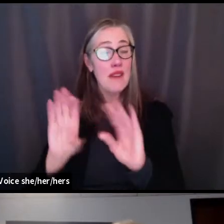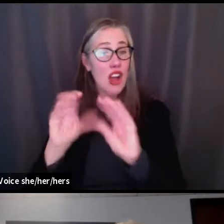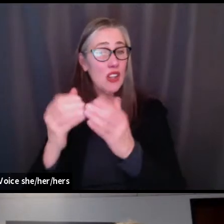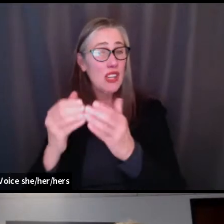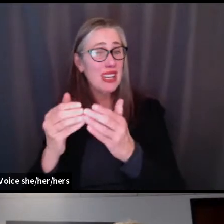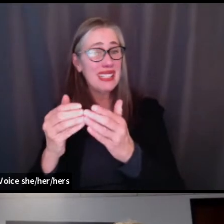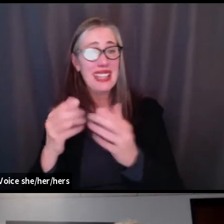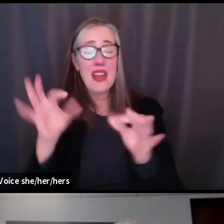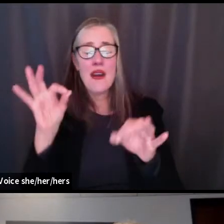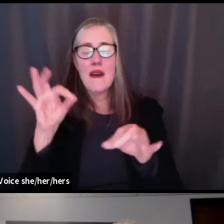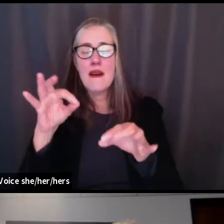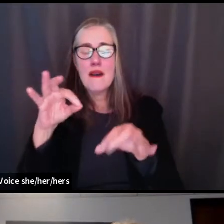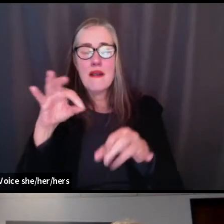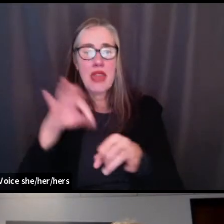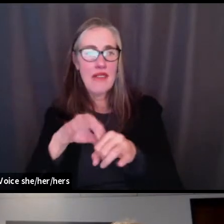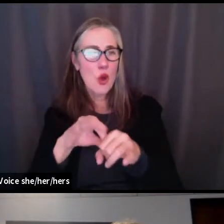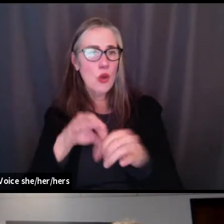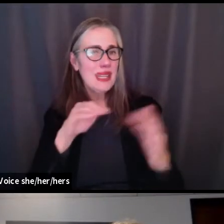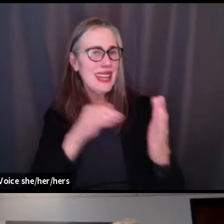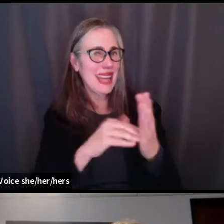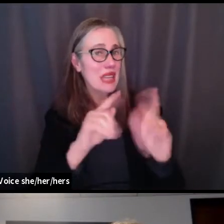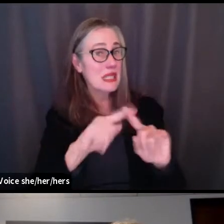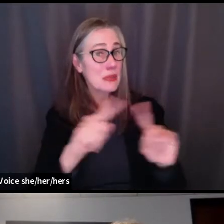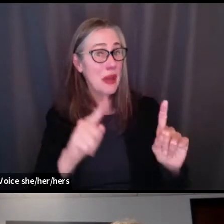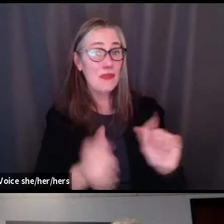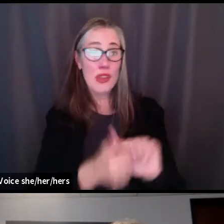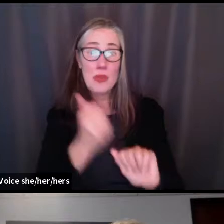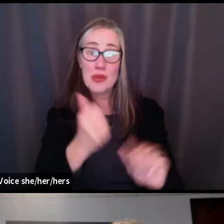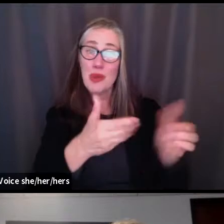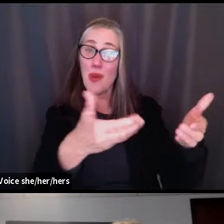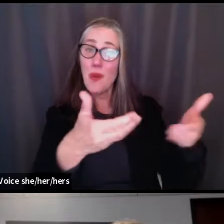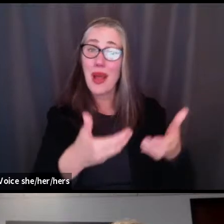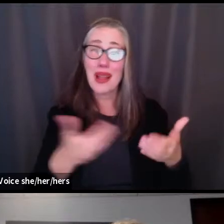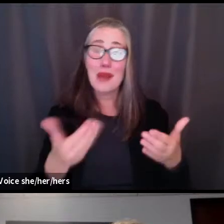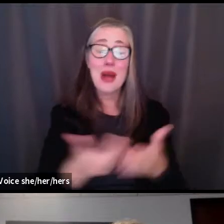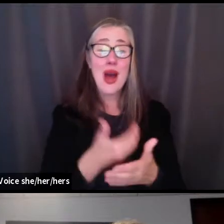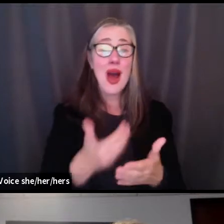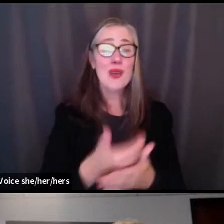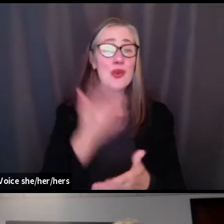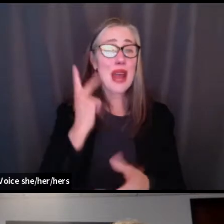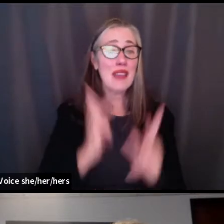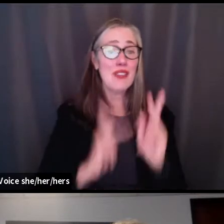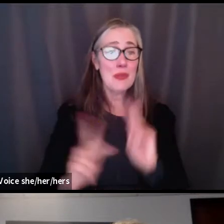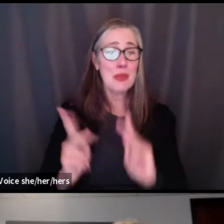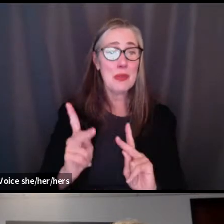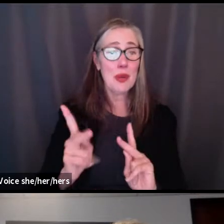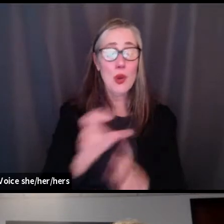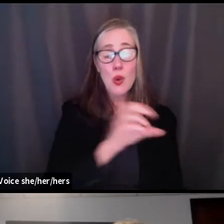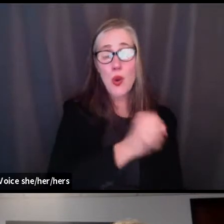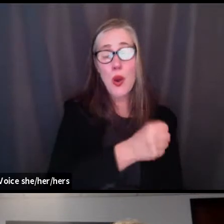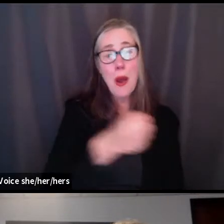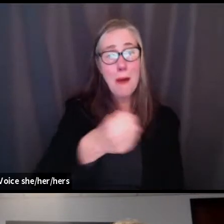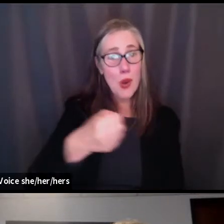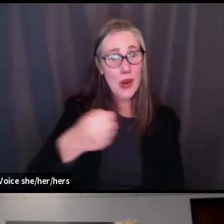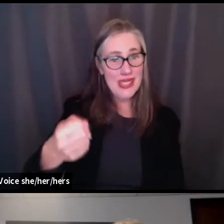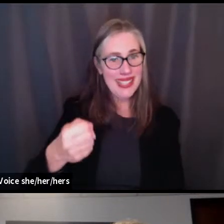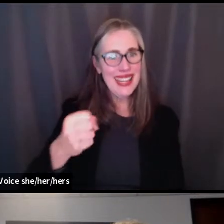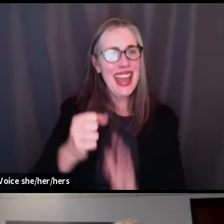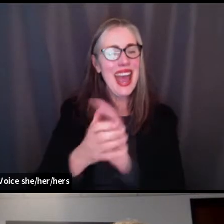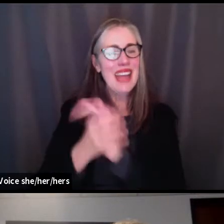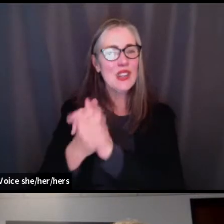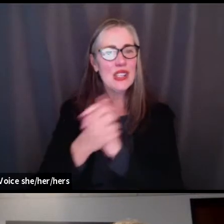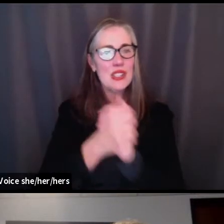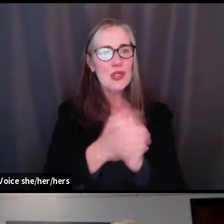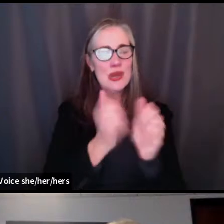that, but for the most part, we are very welcoming of our new California appointees. And then congratulations to our executive